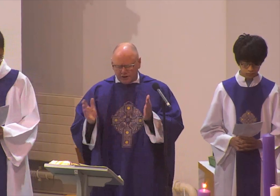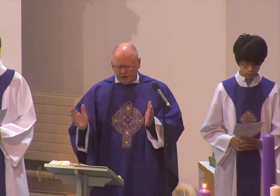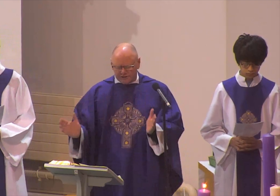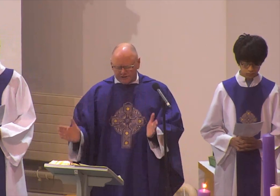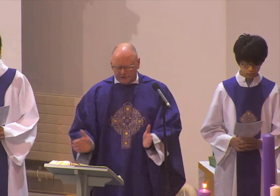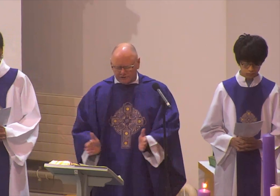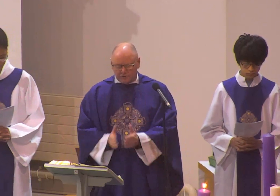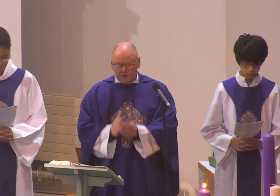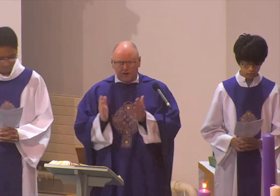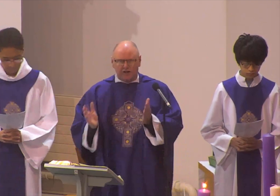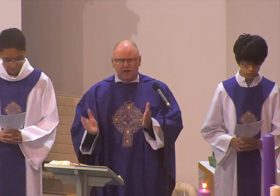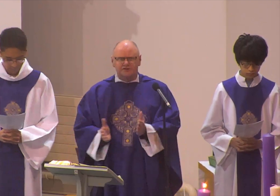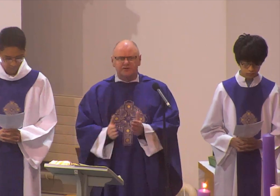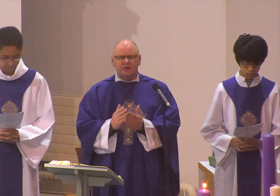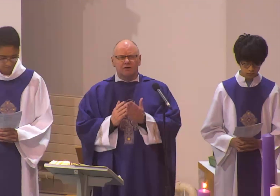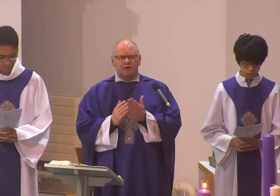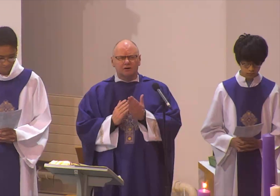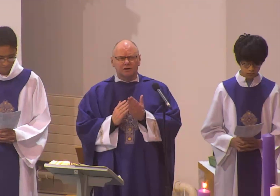Rejoice,